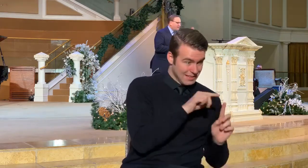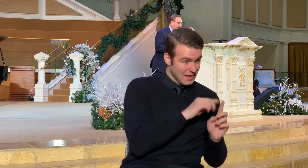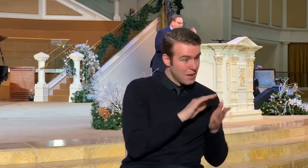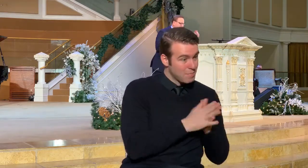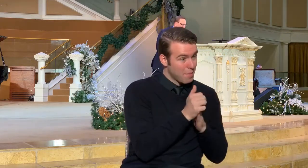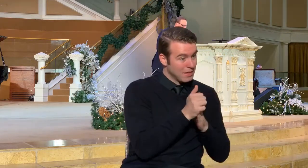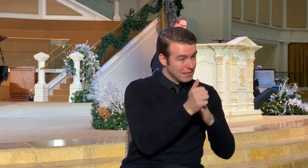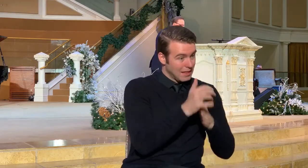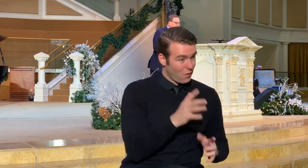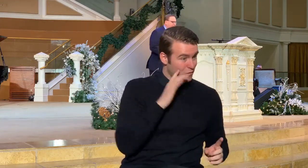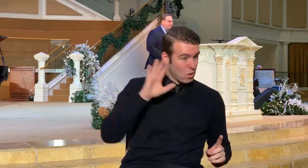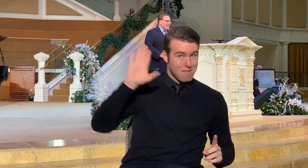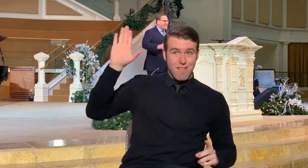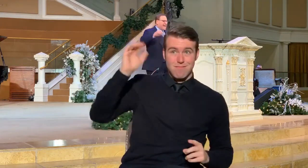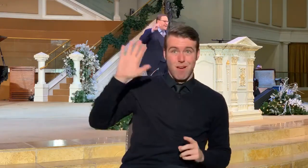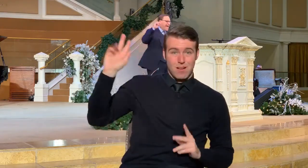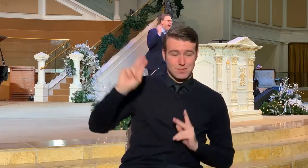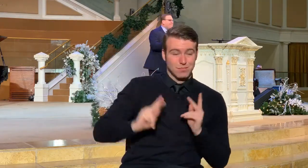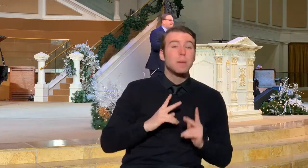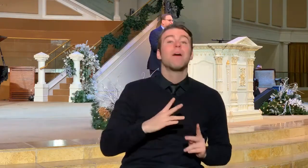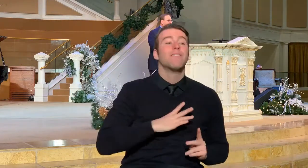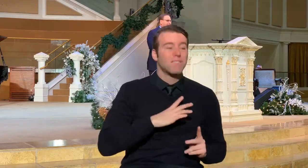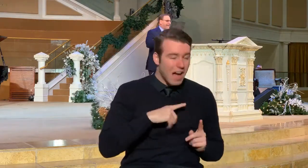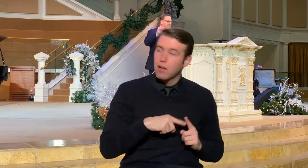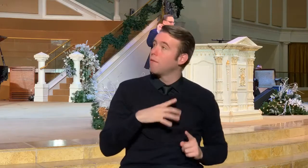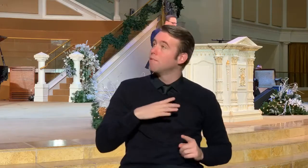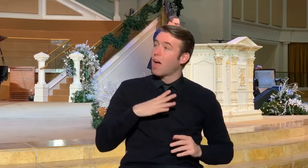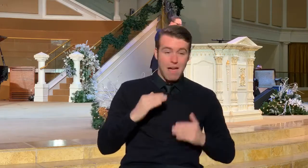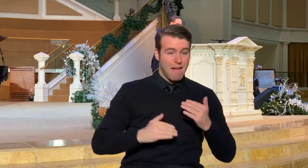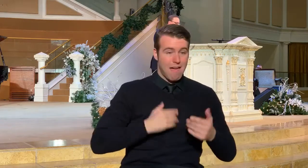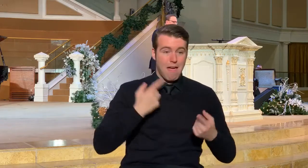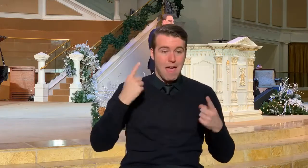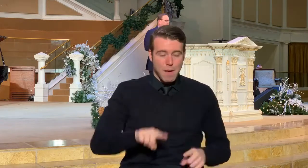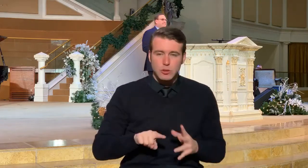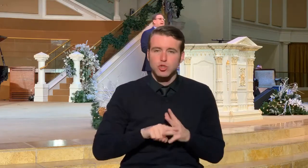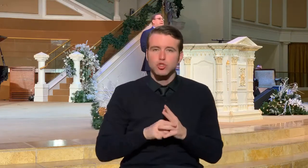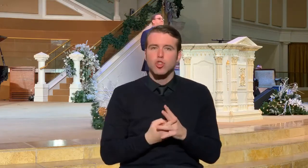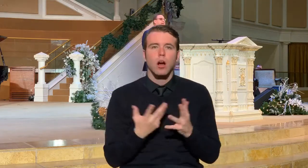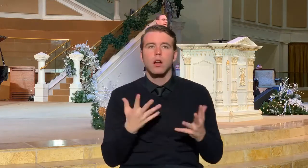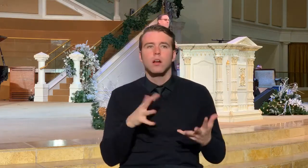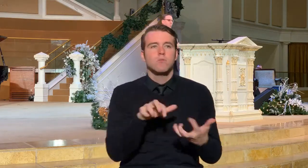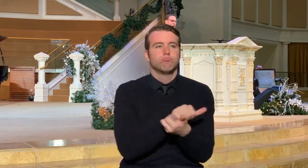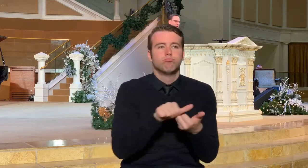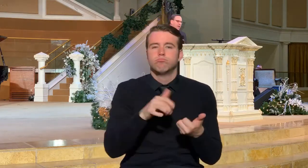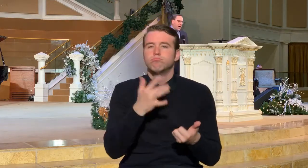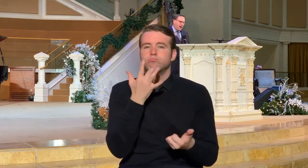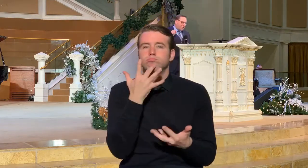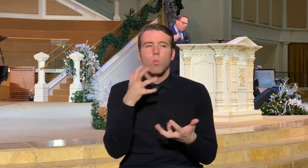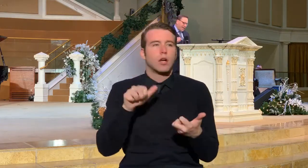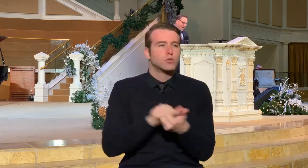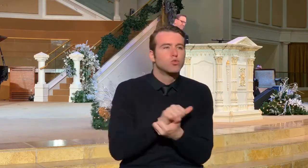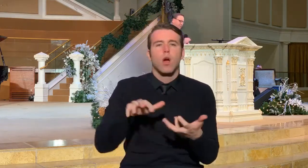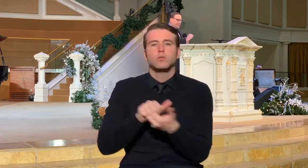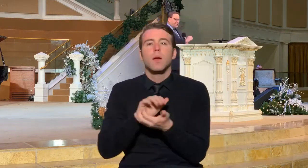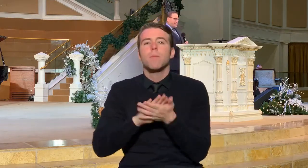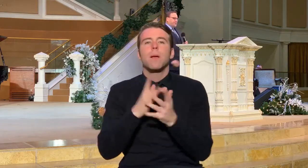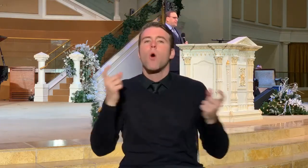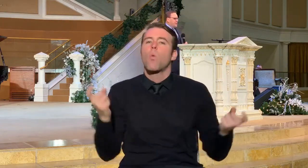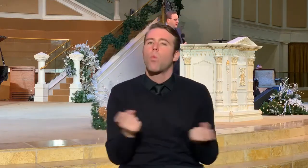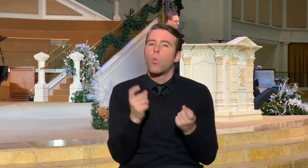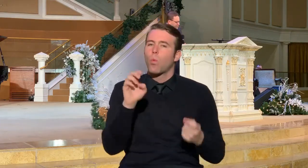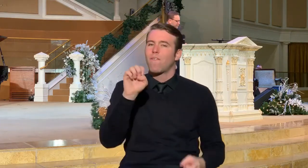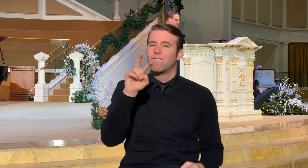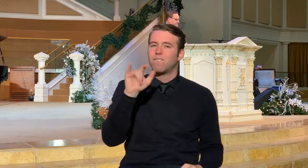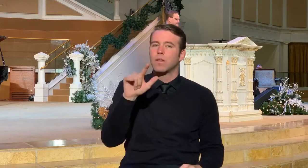leader of God's people, but he got an appetite as a predator and instead became one of the wicked